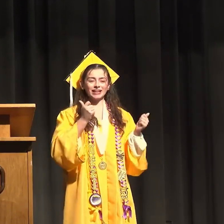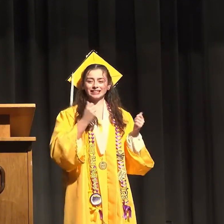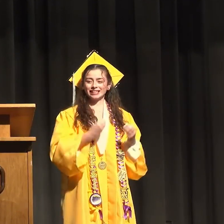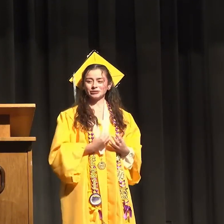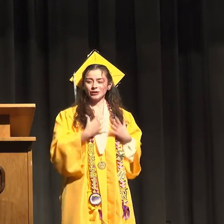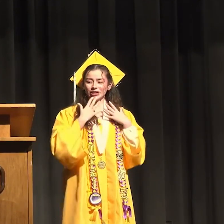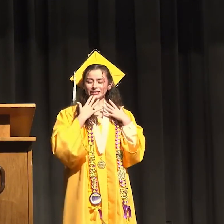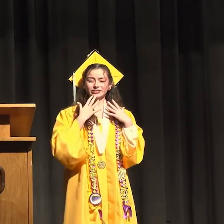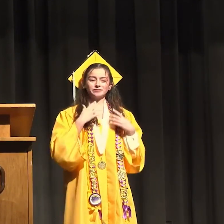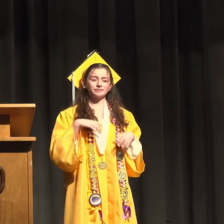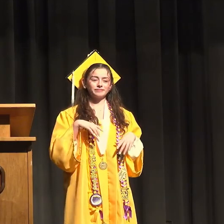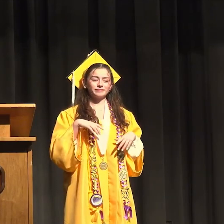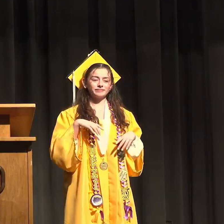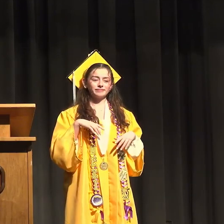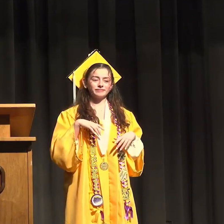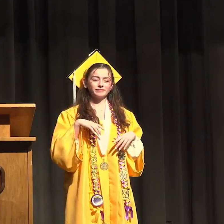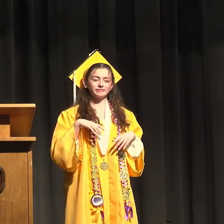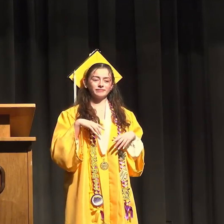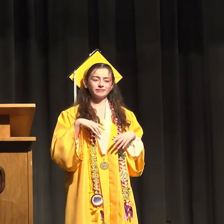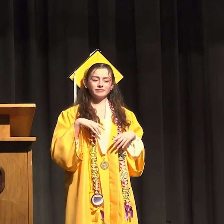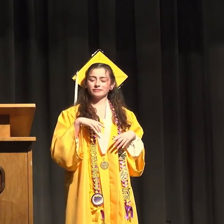The second person of inspiration to me,